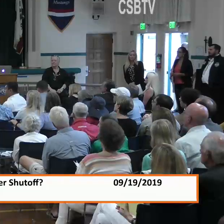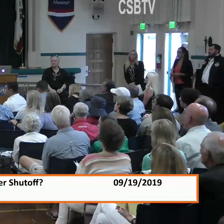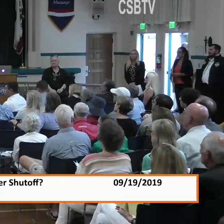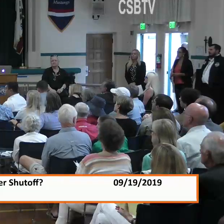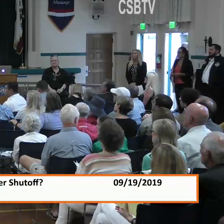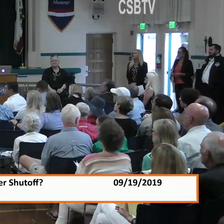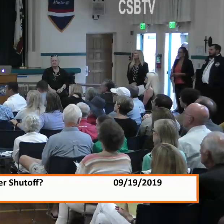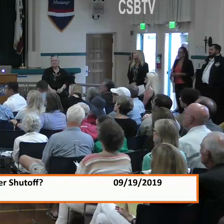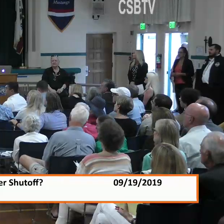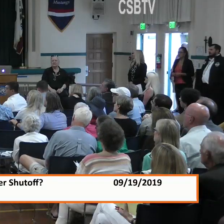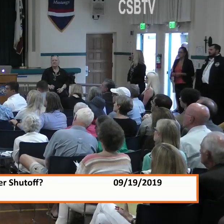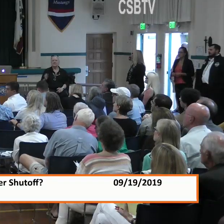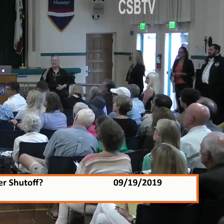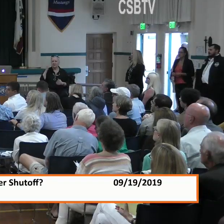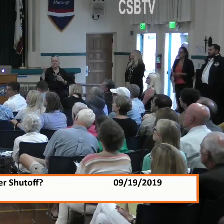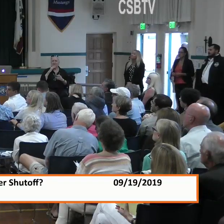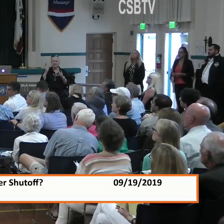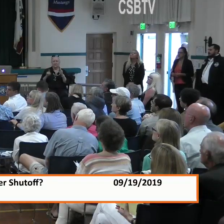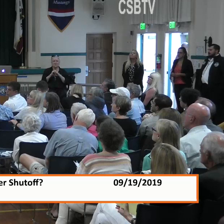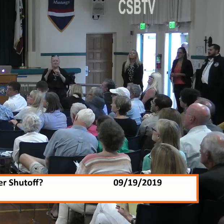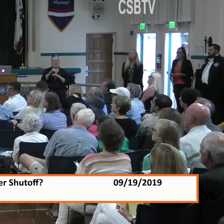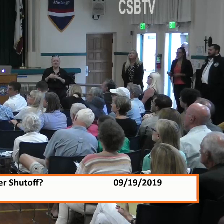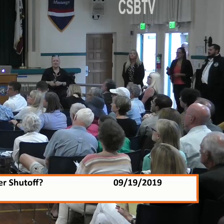Okay, thank you, and thank you for being here tonight.